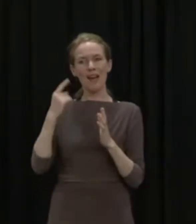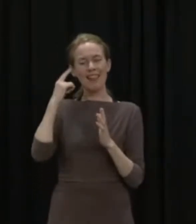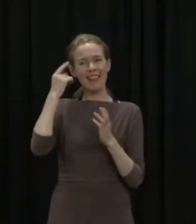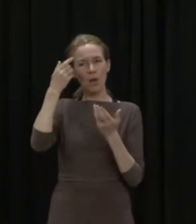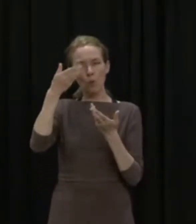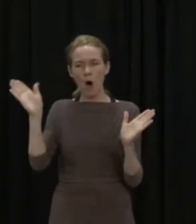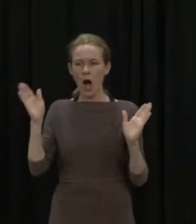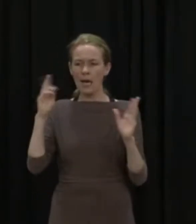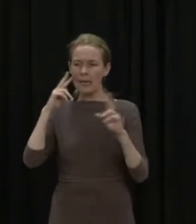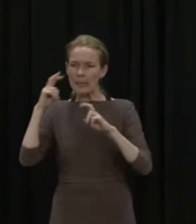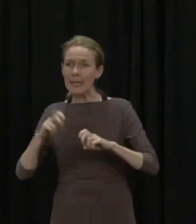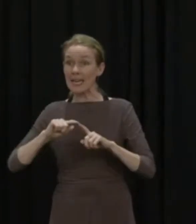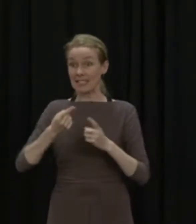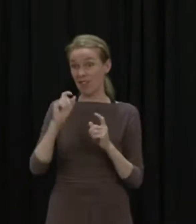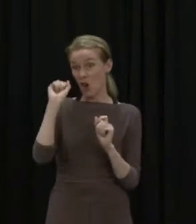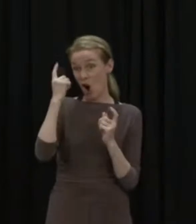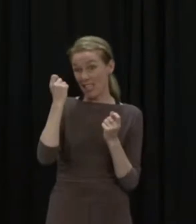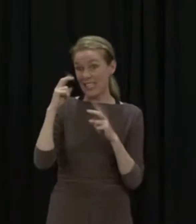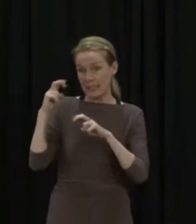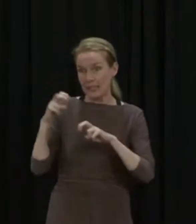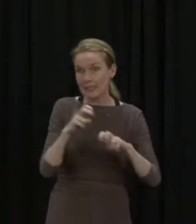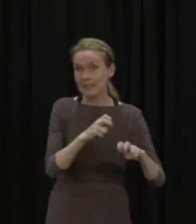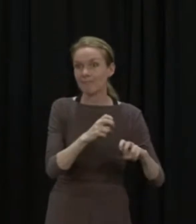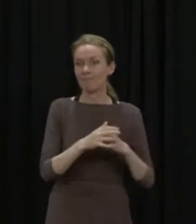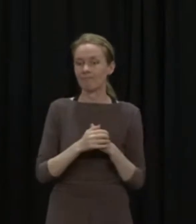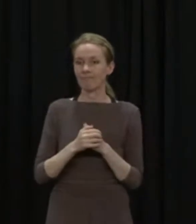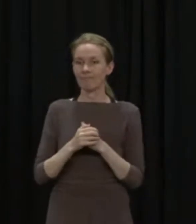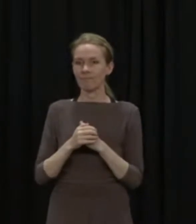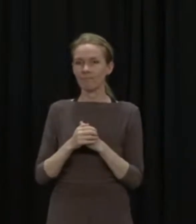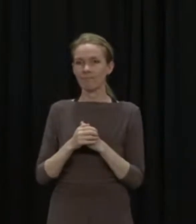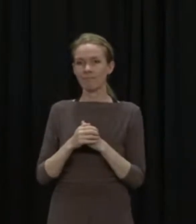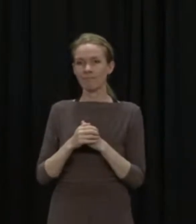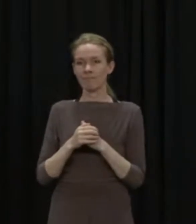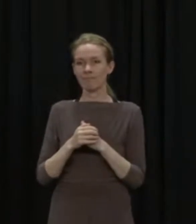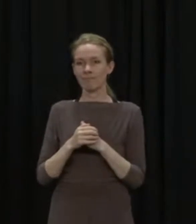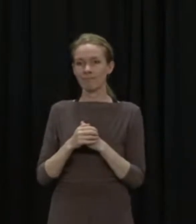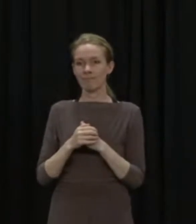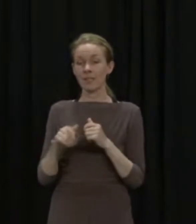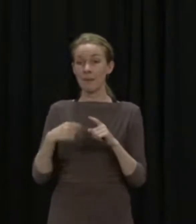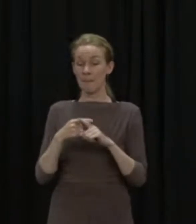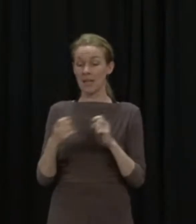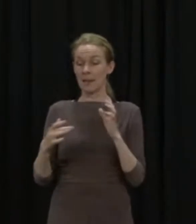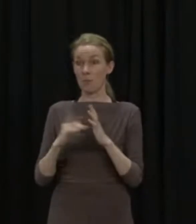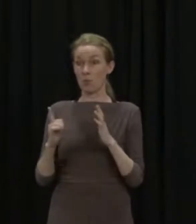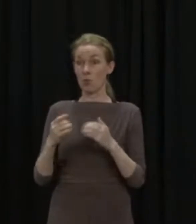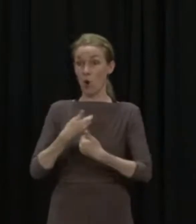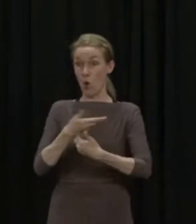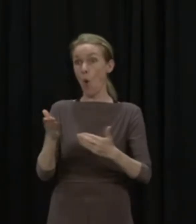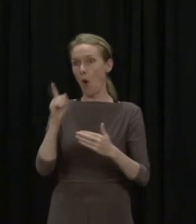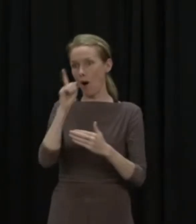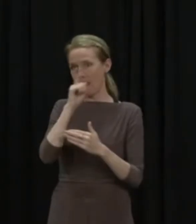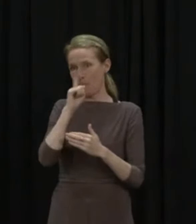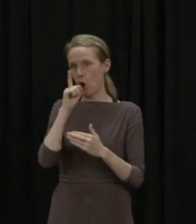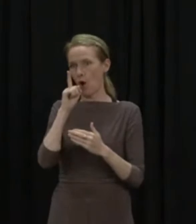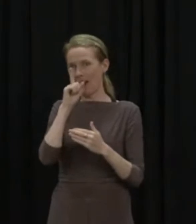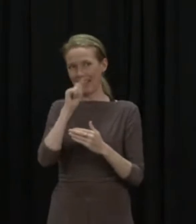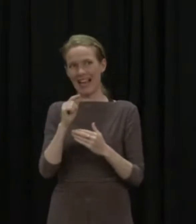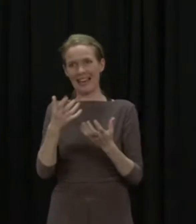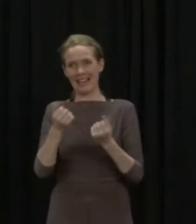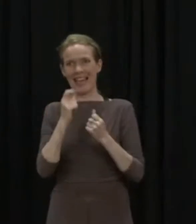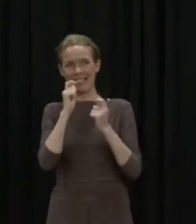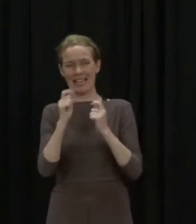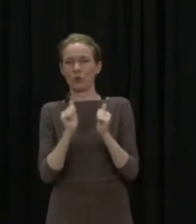access. The third theme is around allowing the laboratories to be best prepared for the